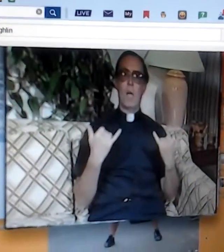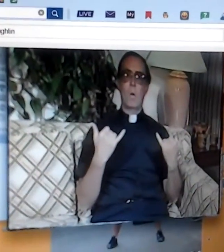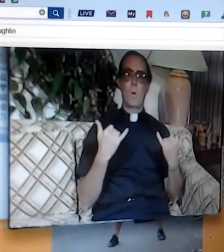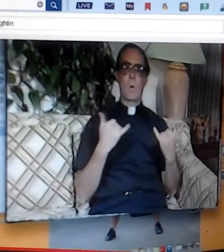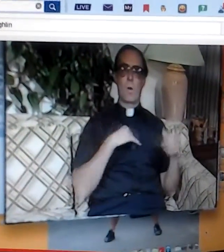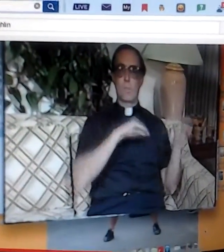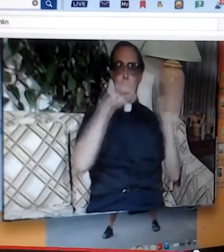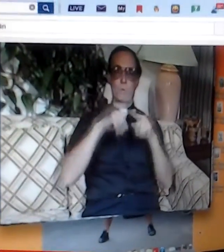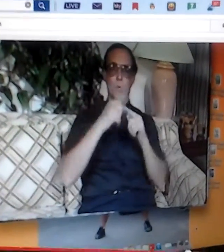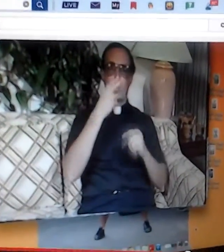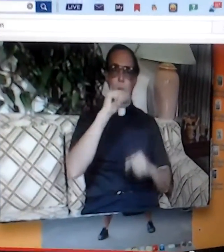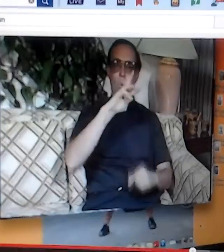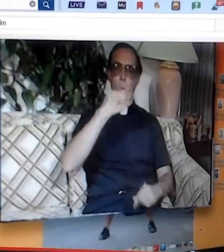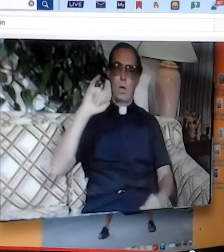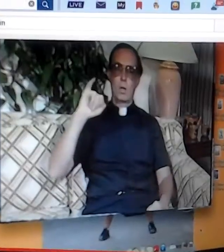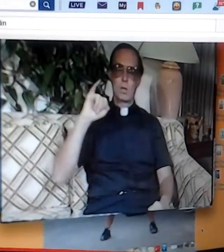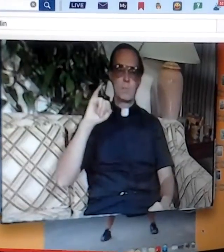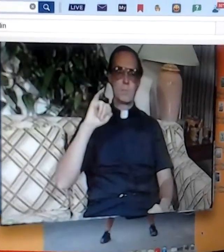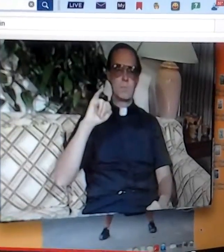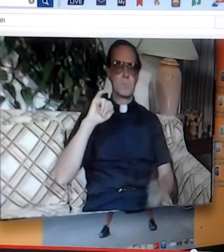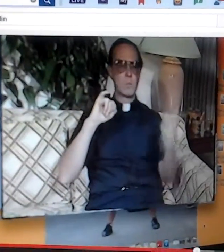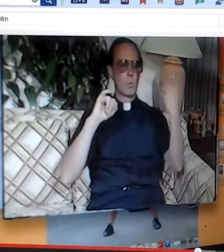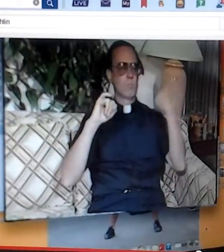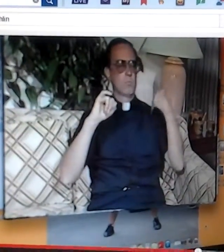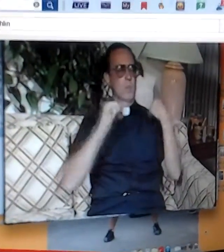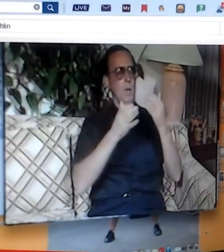"3 years will go by fast. You can do it."